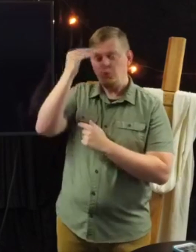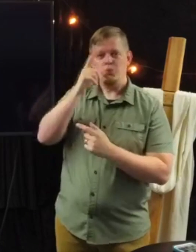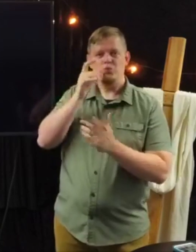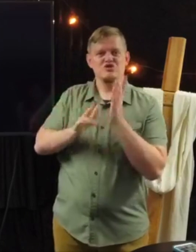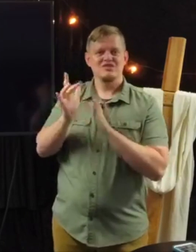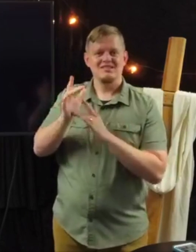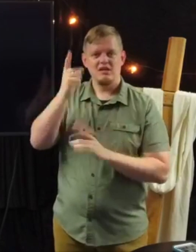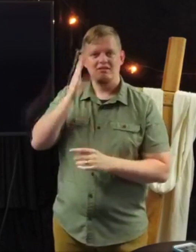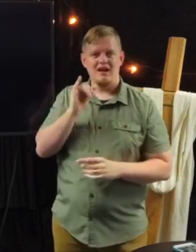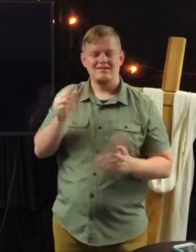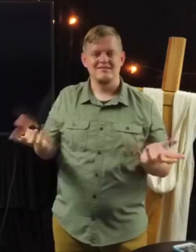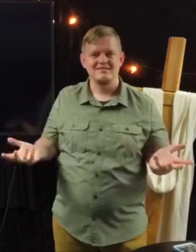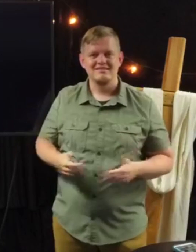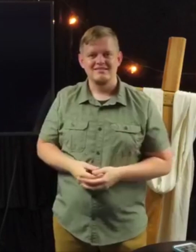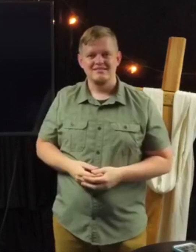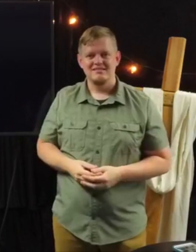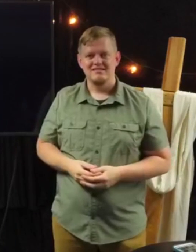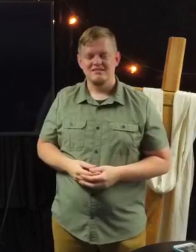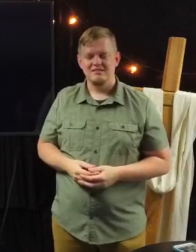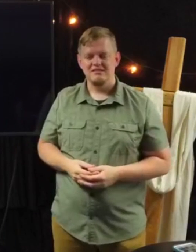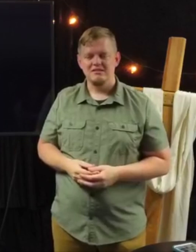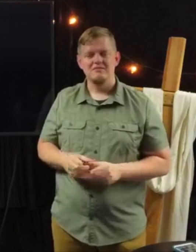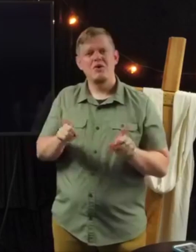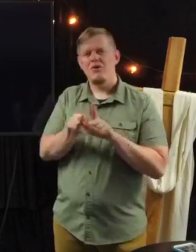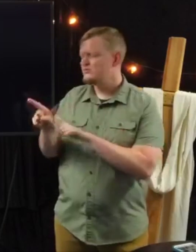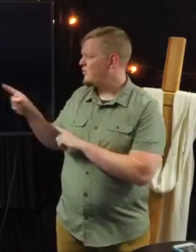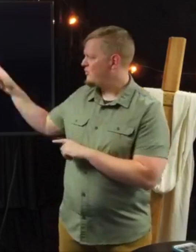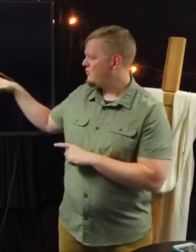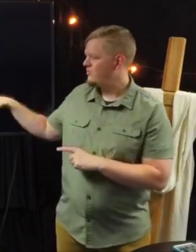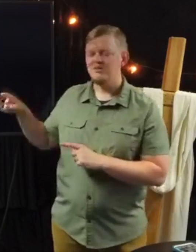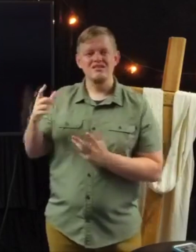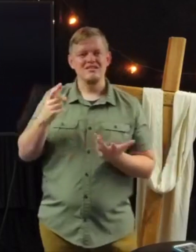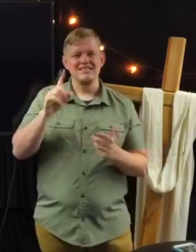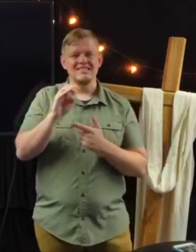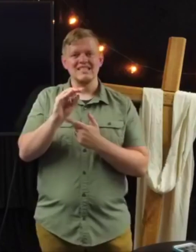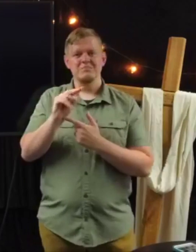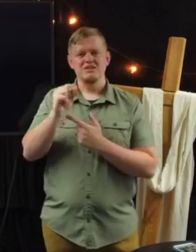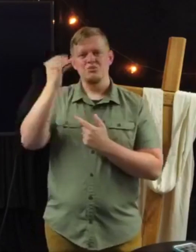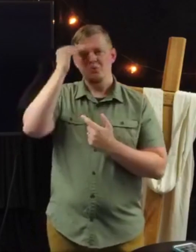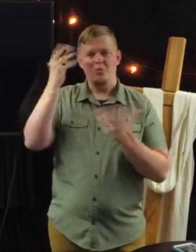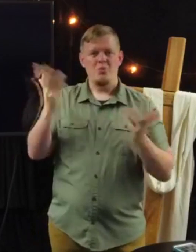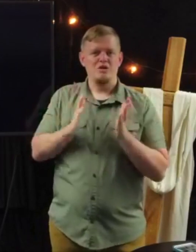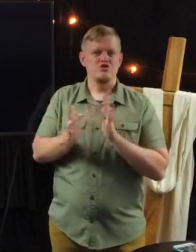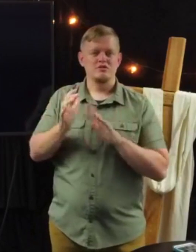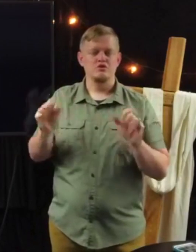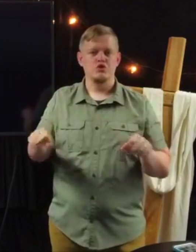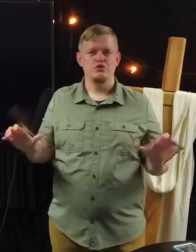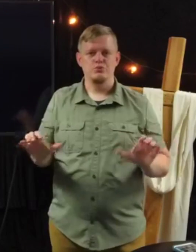So demons know who Jesus is. They know that he is God's Son. Also, the demons know that